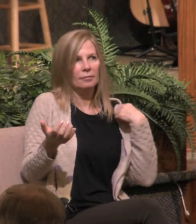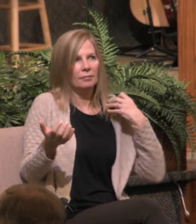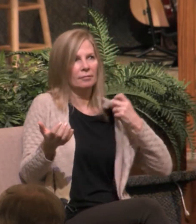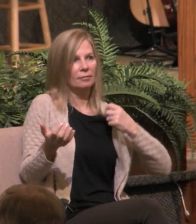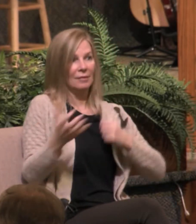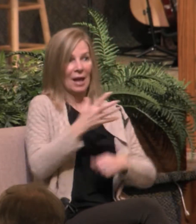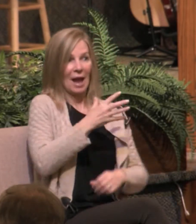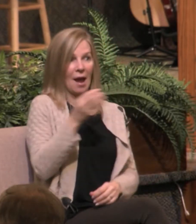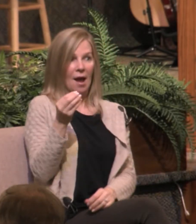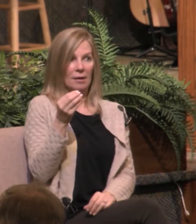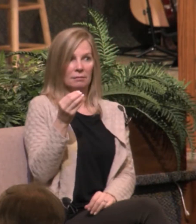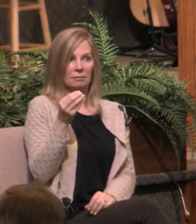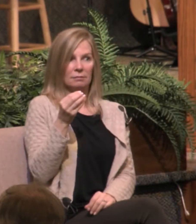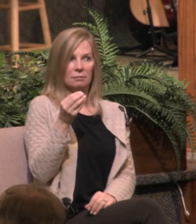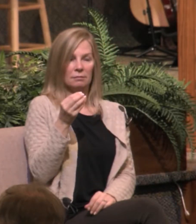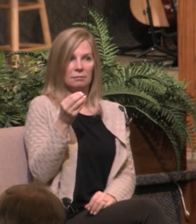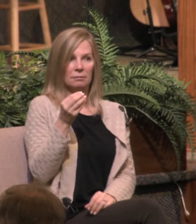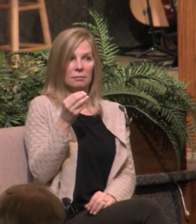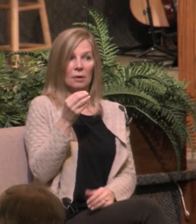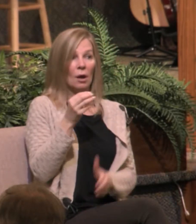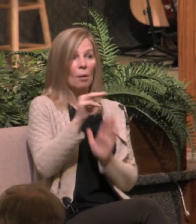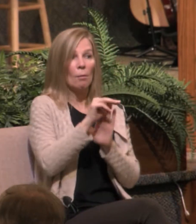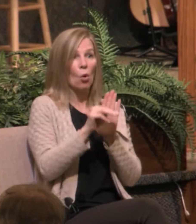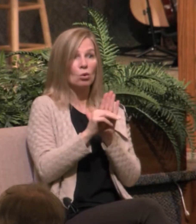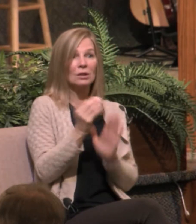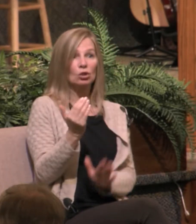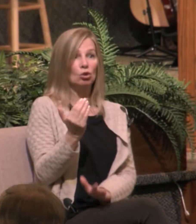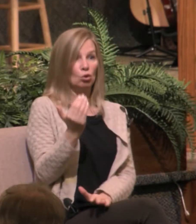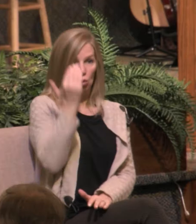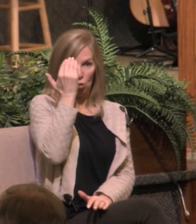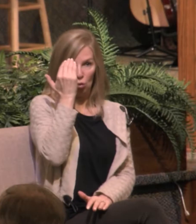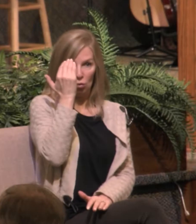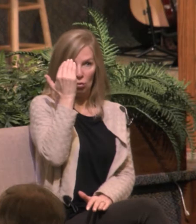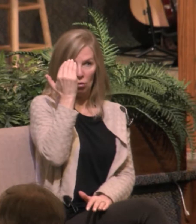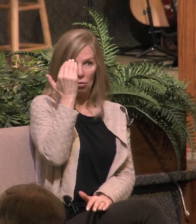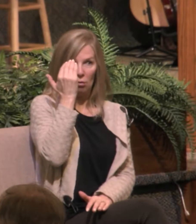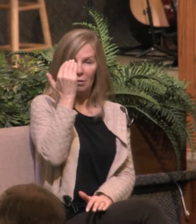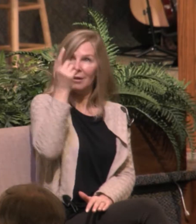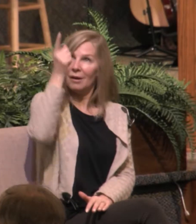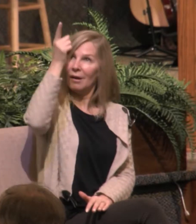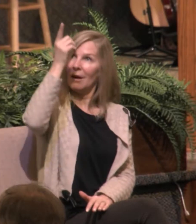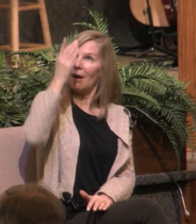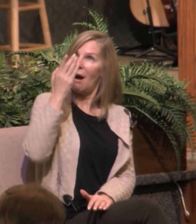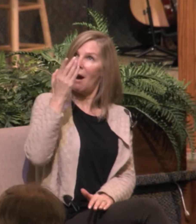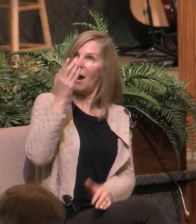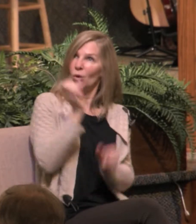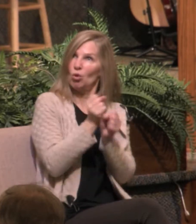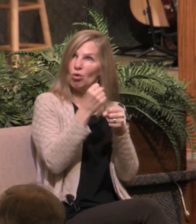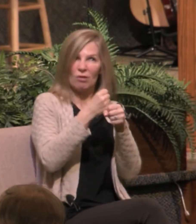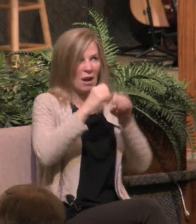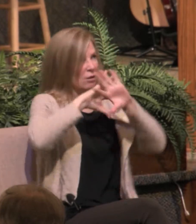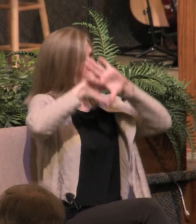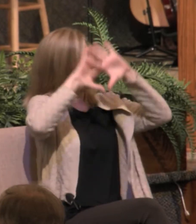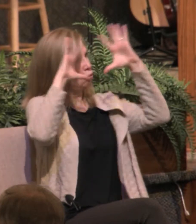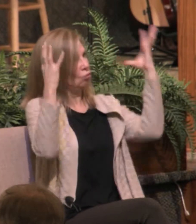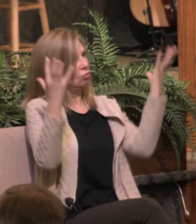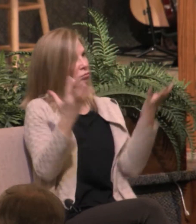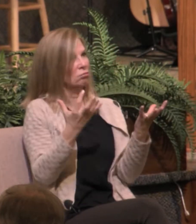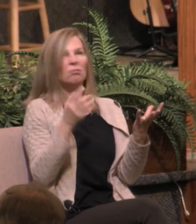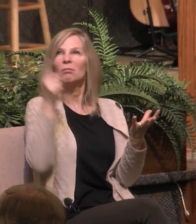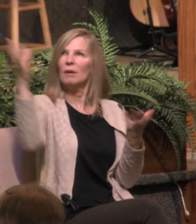And what he knew above all else was that the God of the universe was involved in his